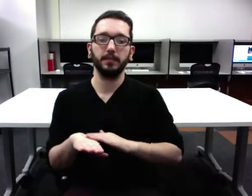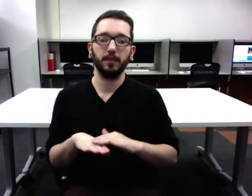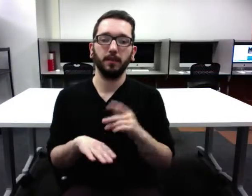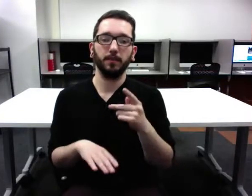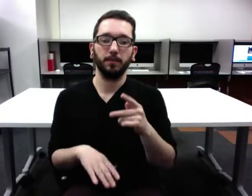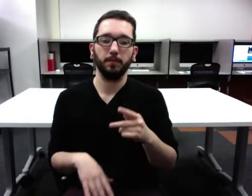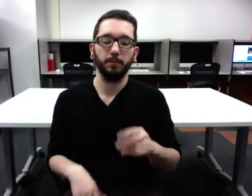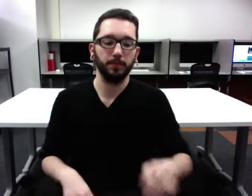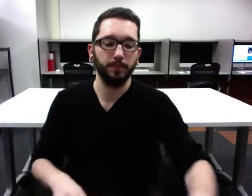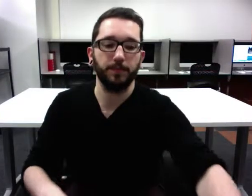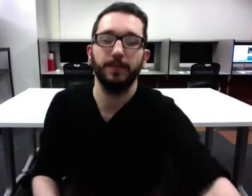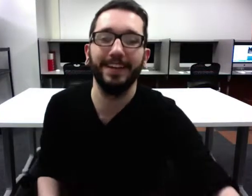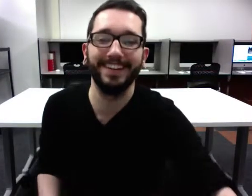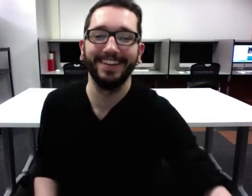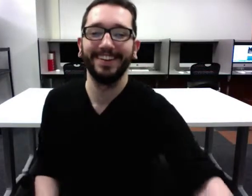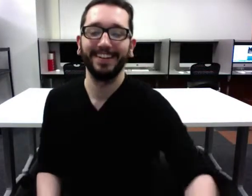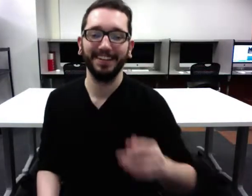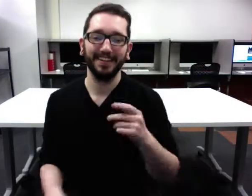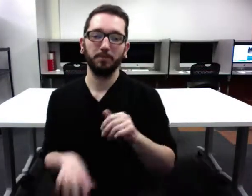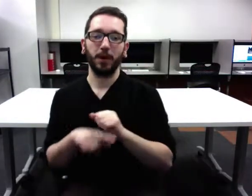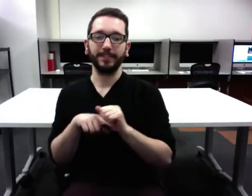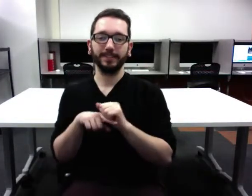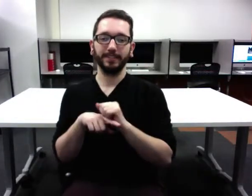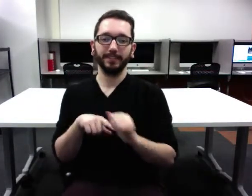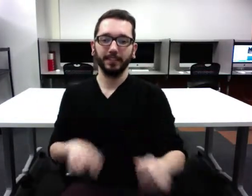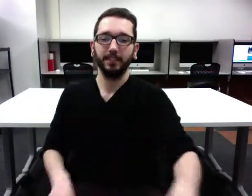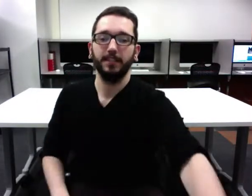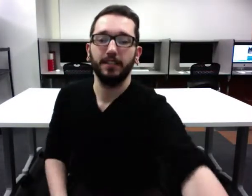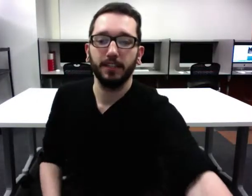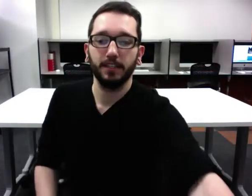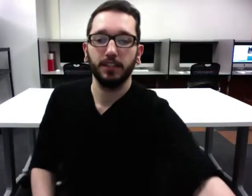Let's go to the next slide. Before I go to that, let me just mention something about food supplements that